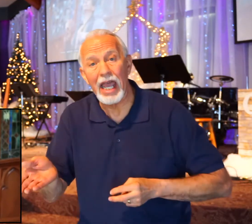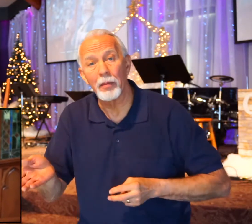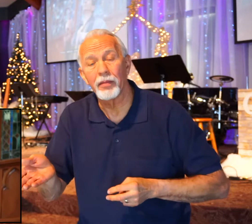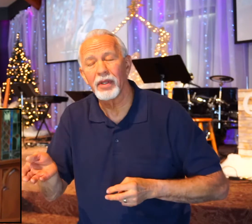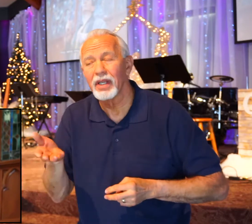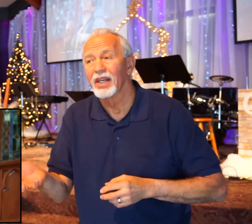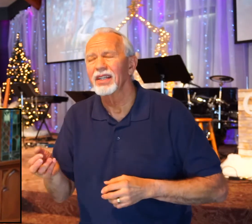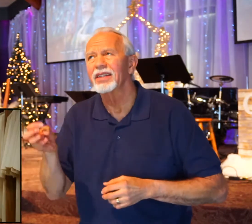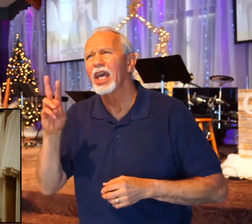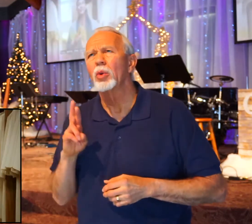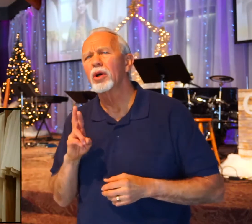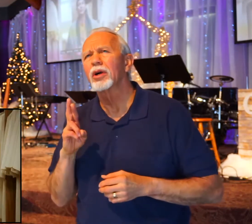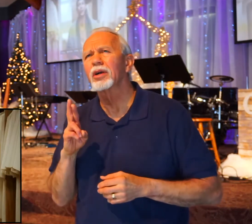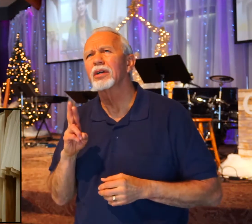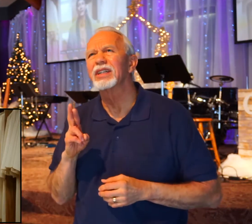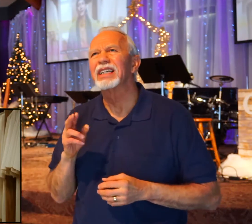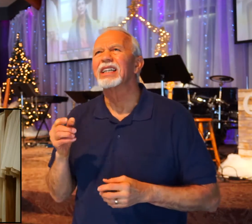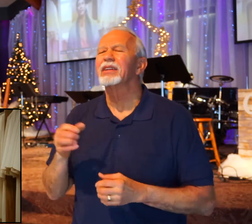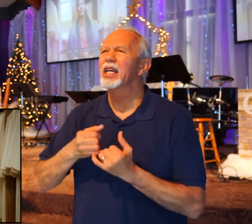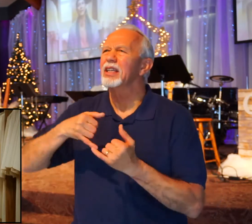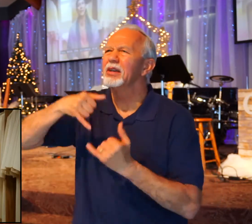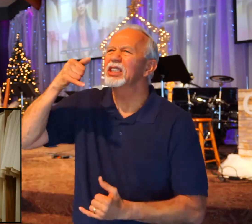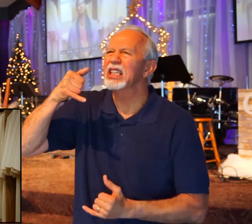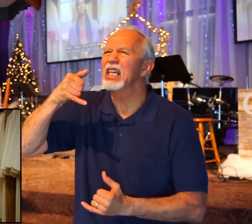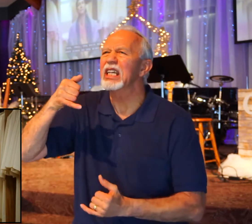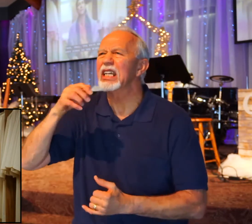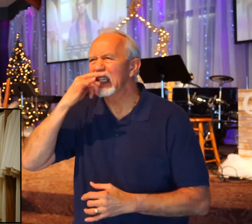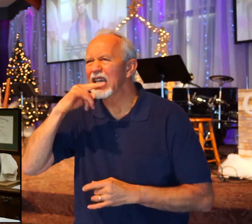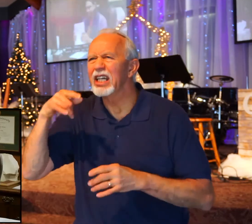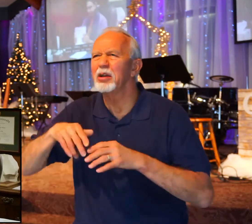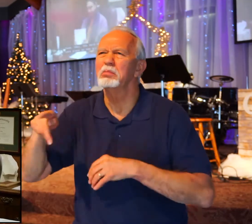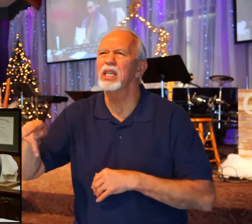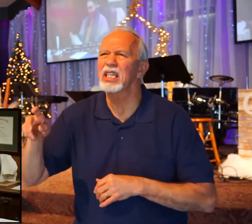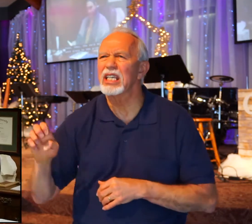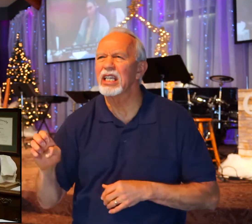They were the scrawny kid in PE. Yeah,